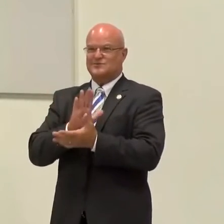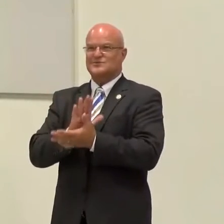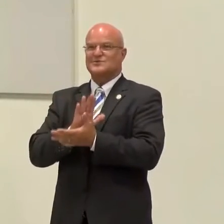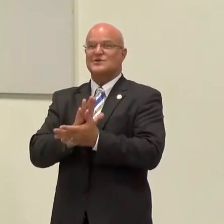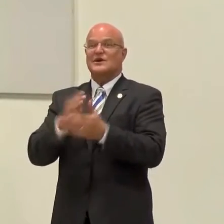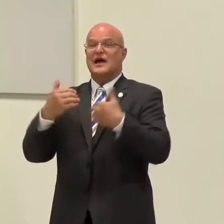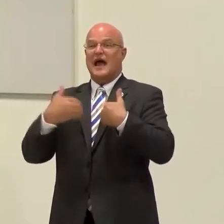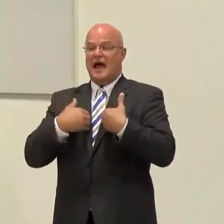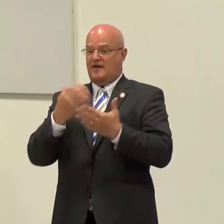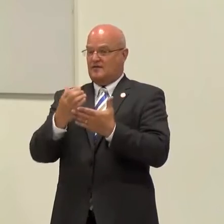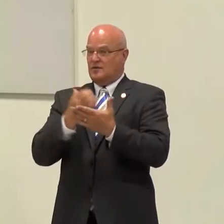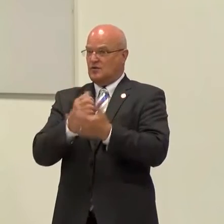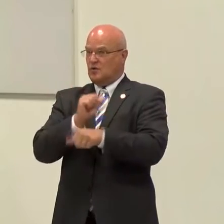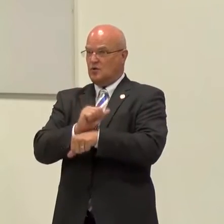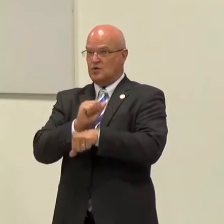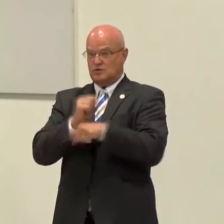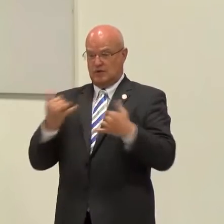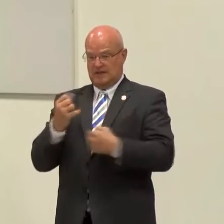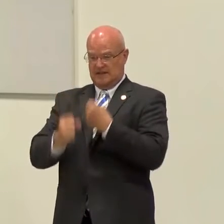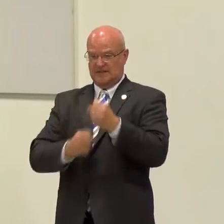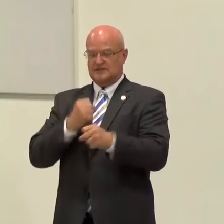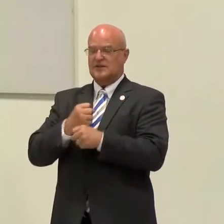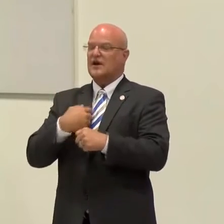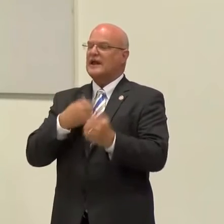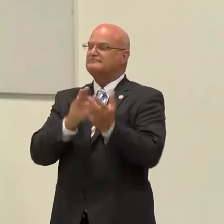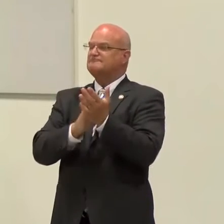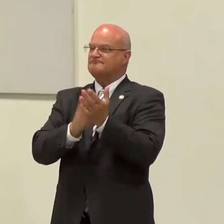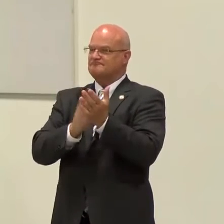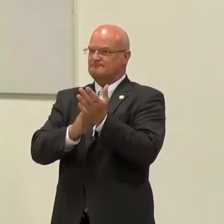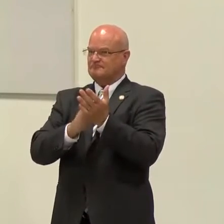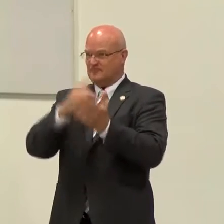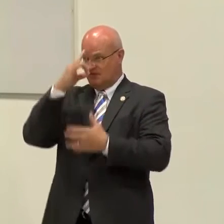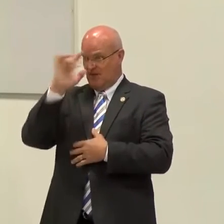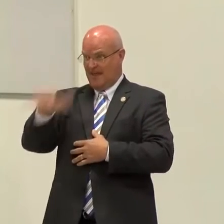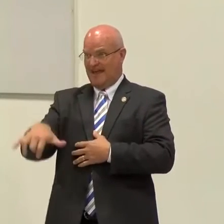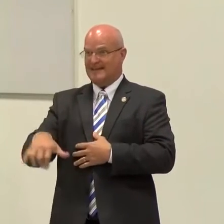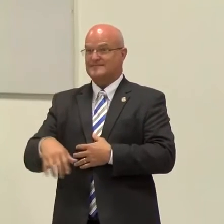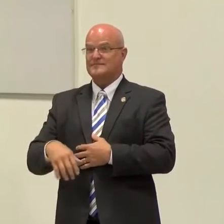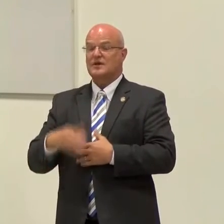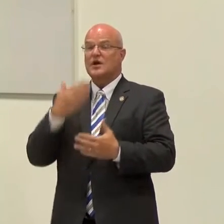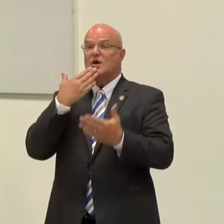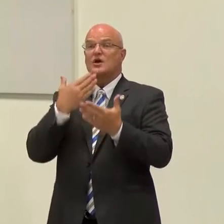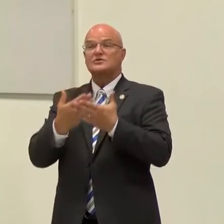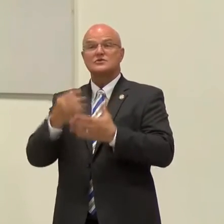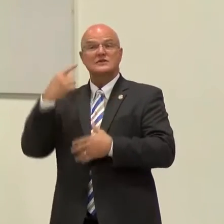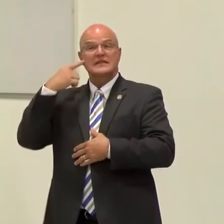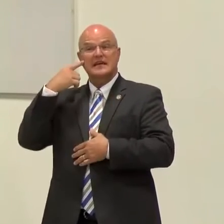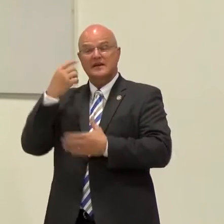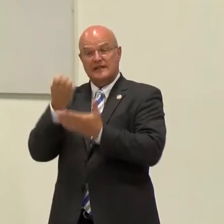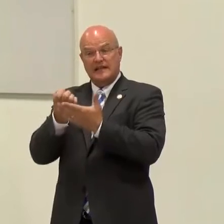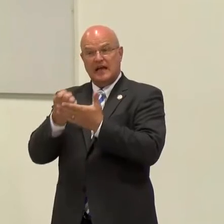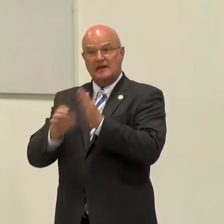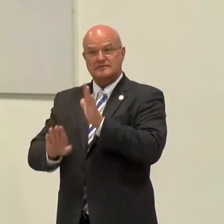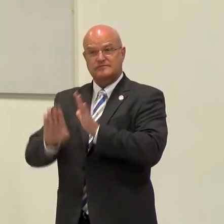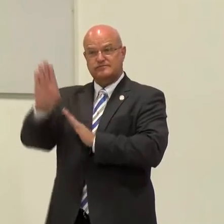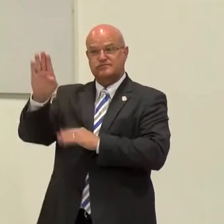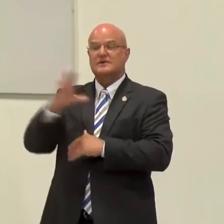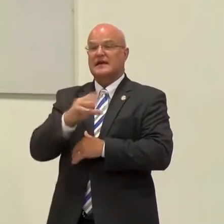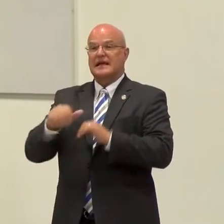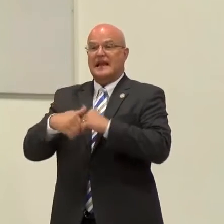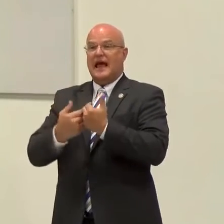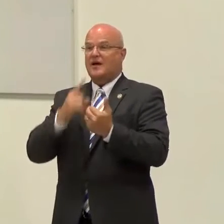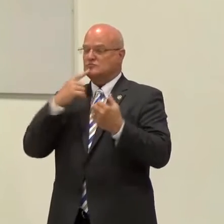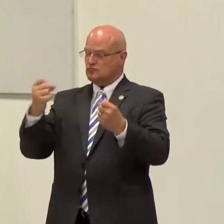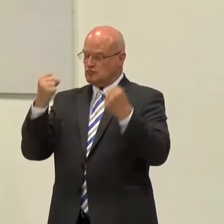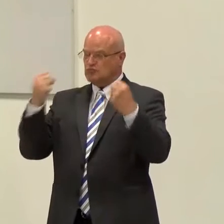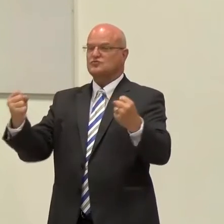having their coursework this year, and I applaud them for it. It's great to hear the news about the economy and how it